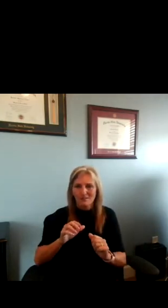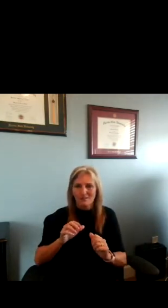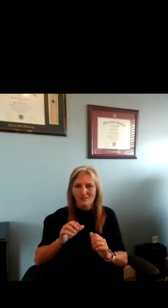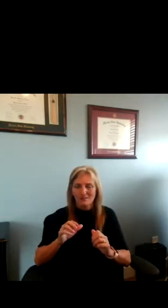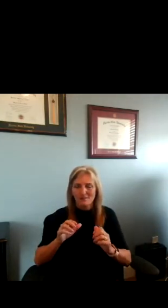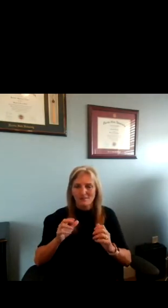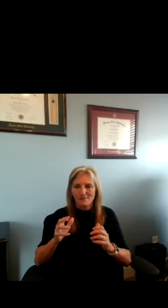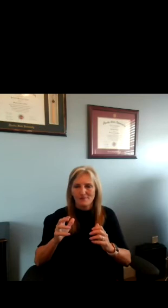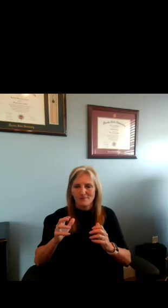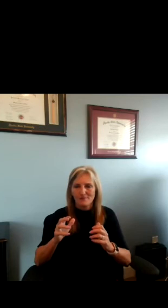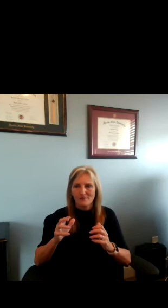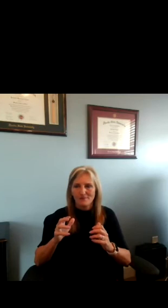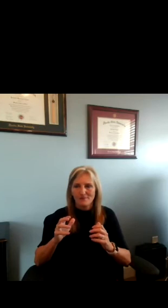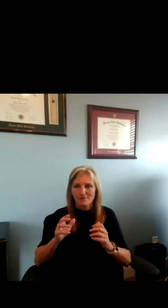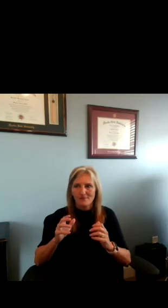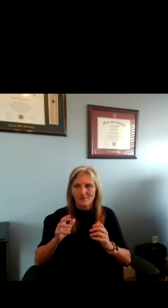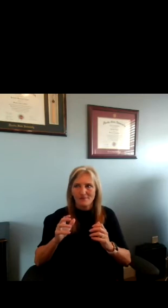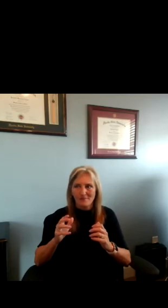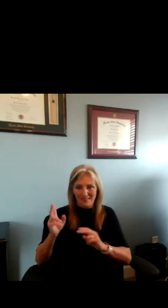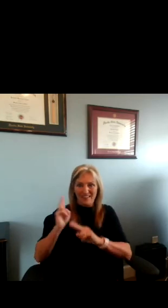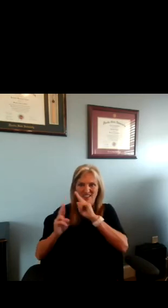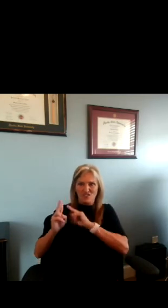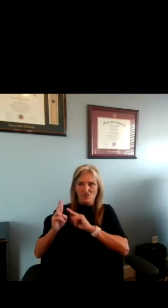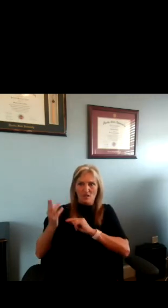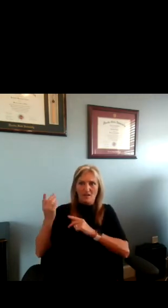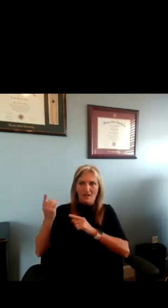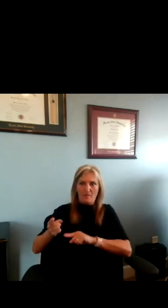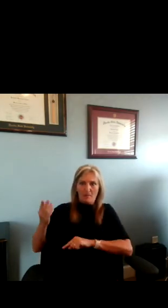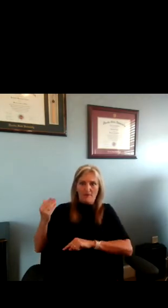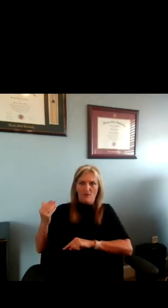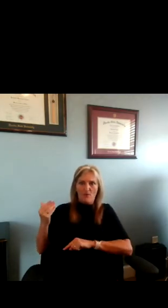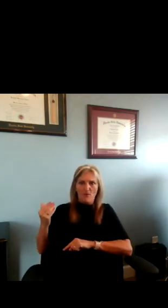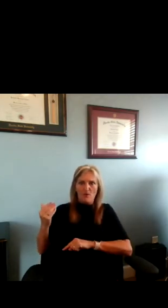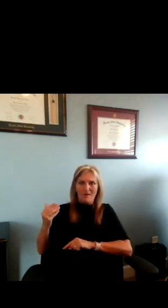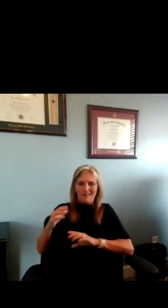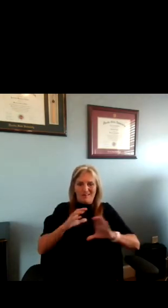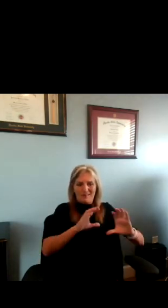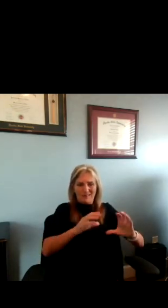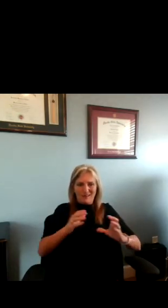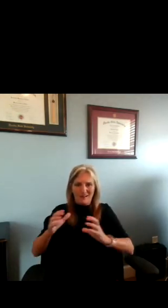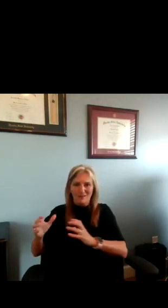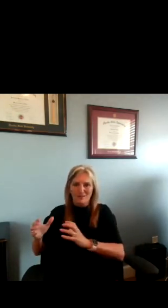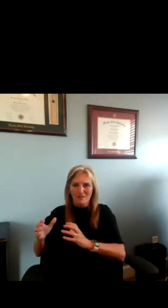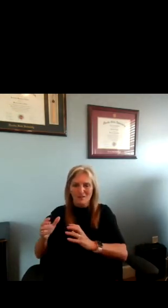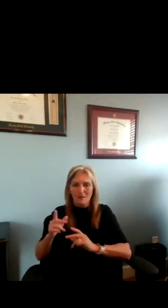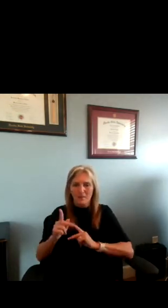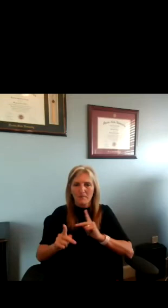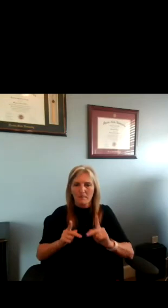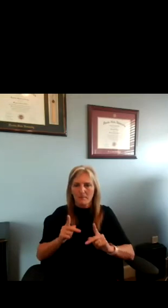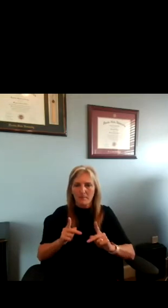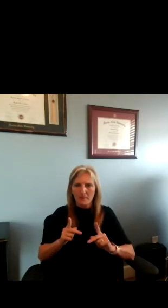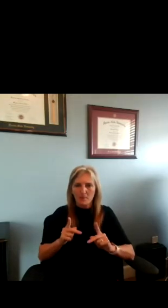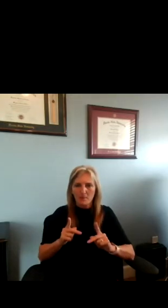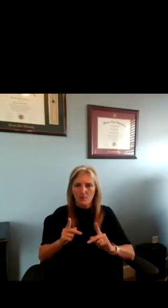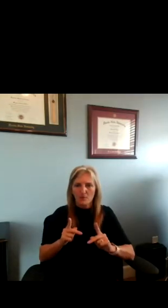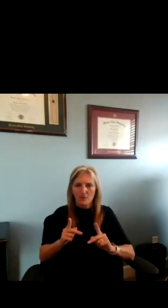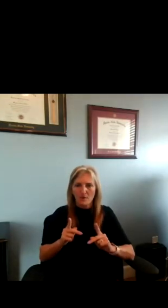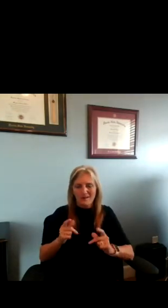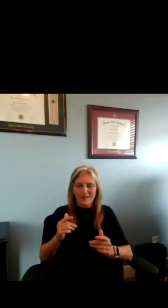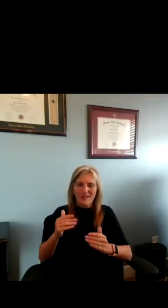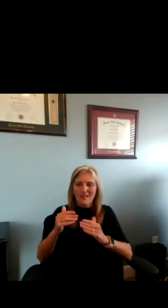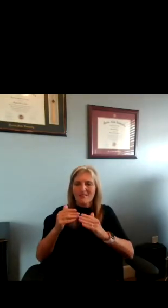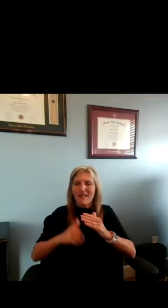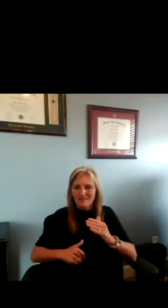with the weight of history that categorizes whole classes of people as less